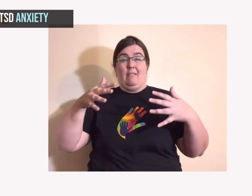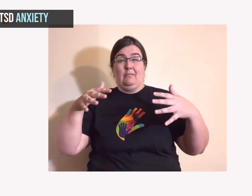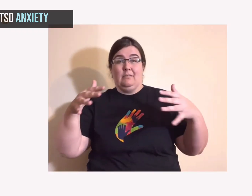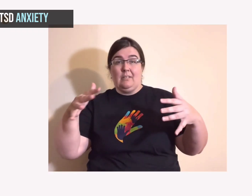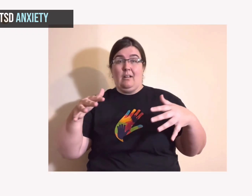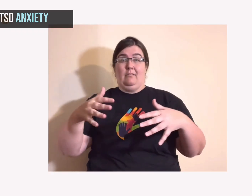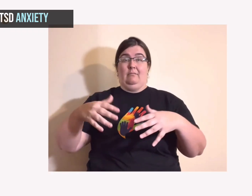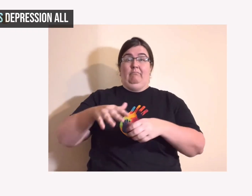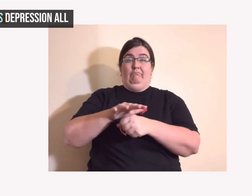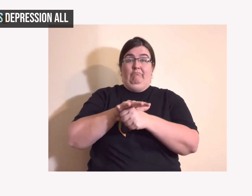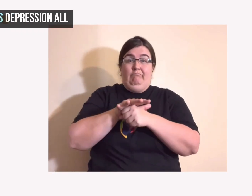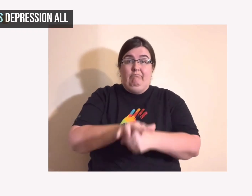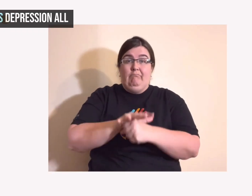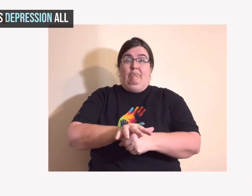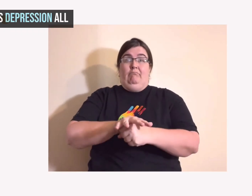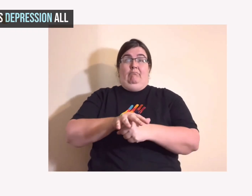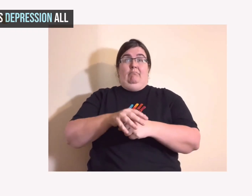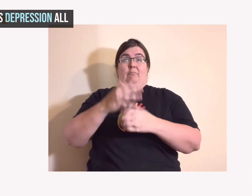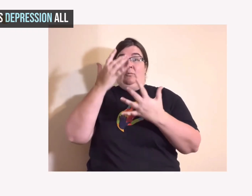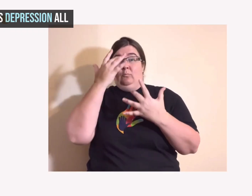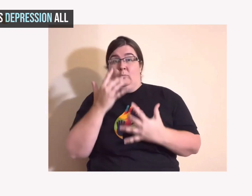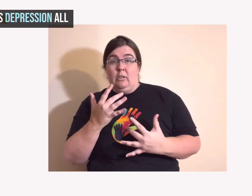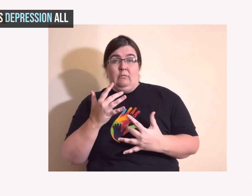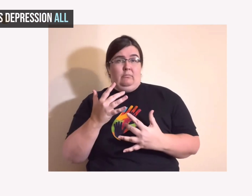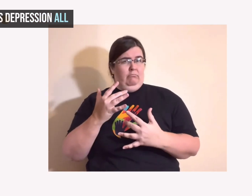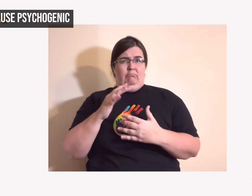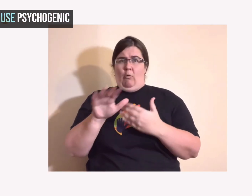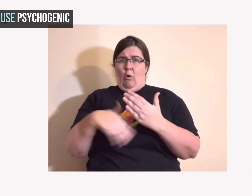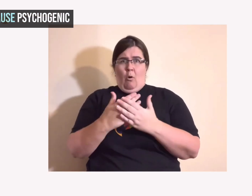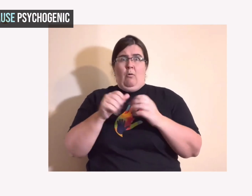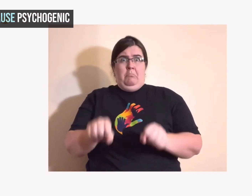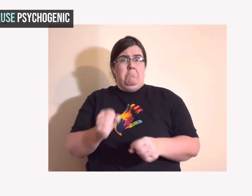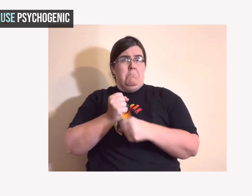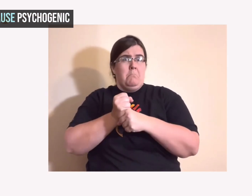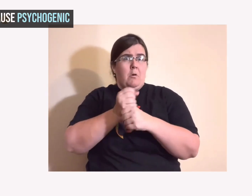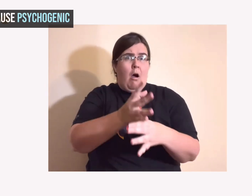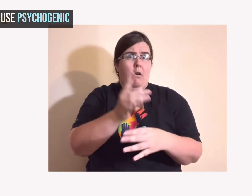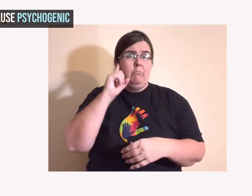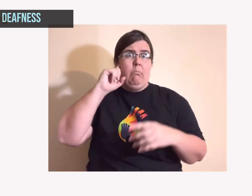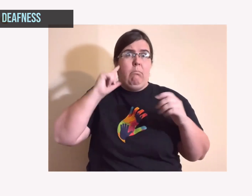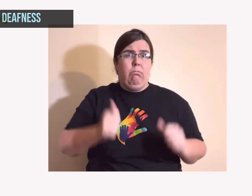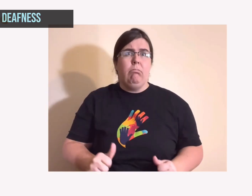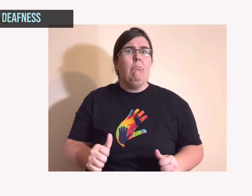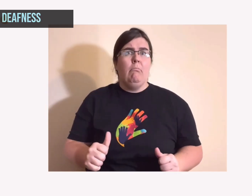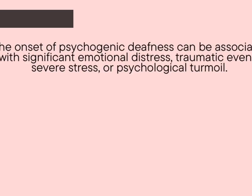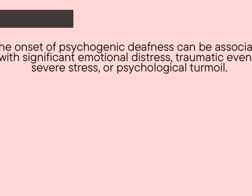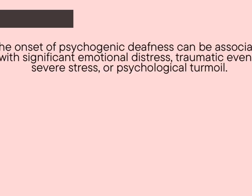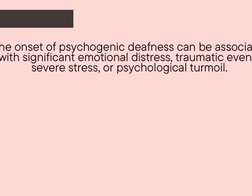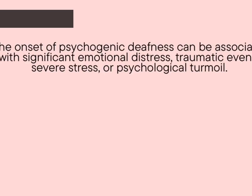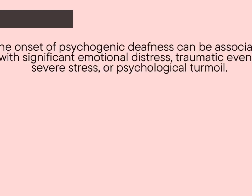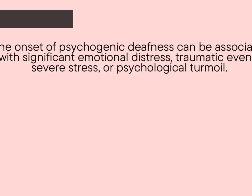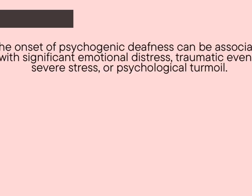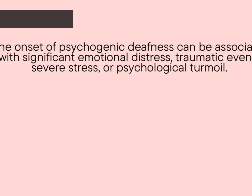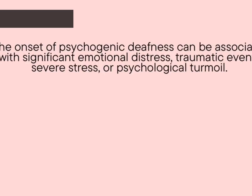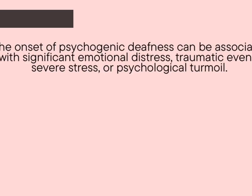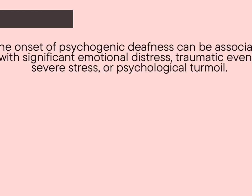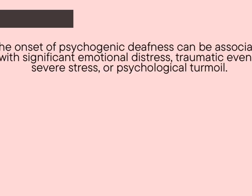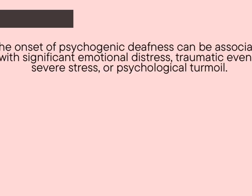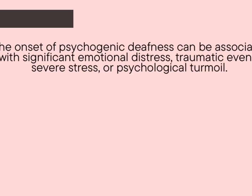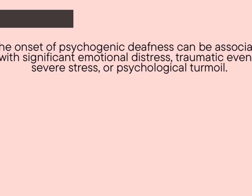PTSD, anxiety, stress, depression, all can cause psychogenic deafness.